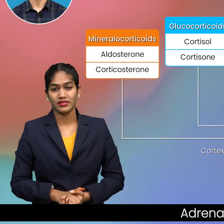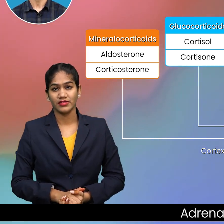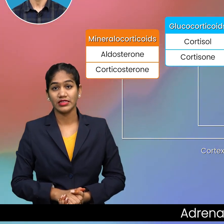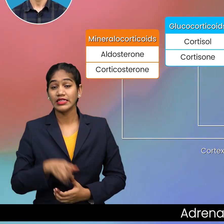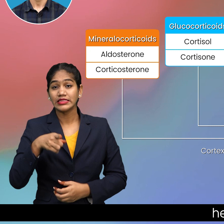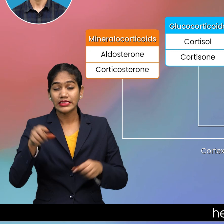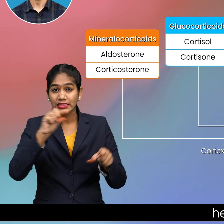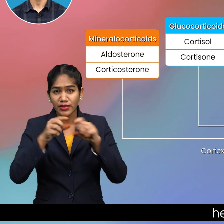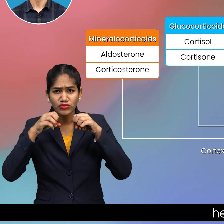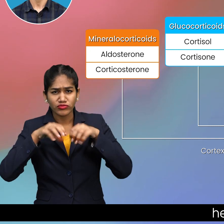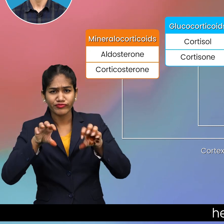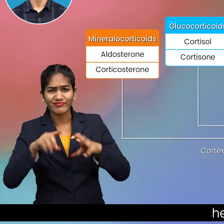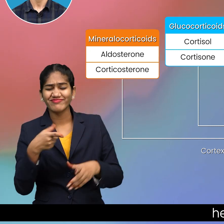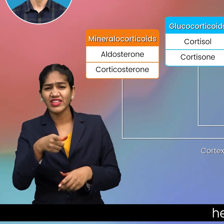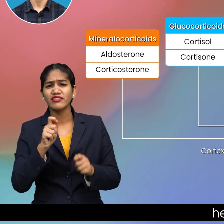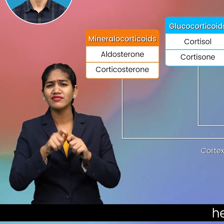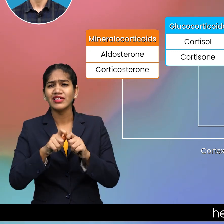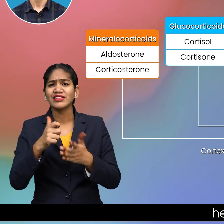Adrenaline regulates heart rate,